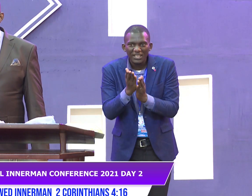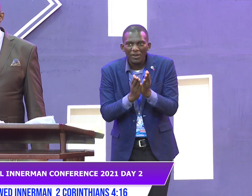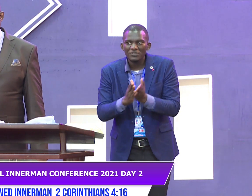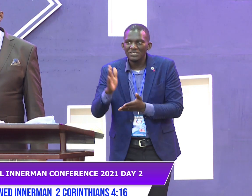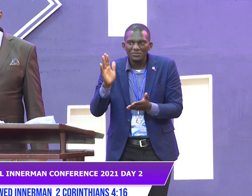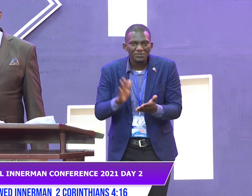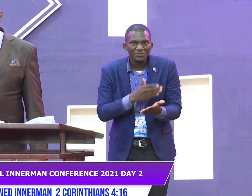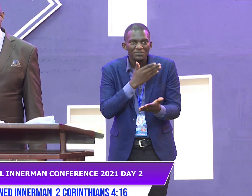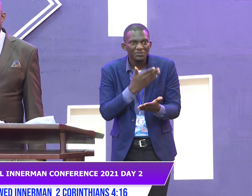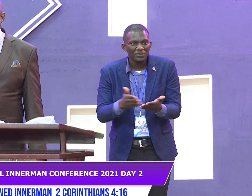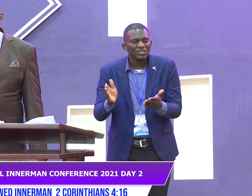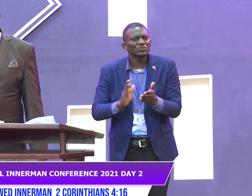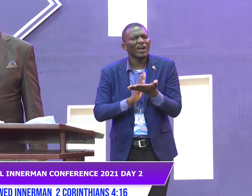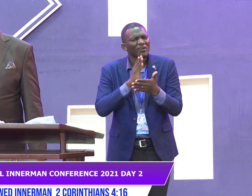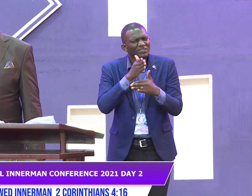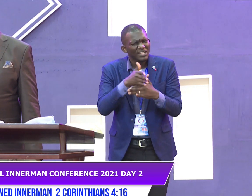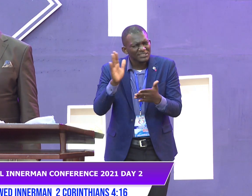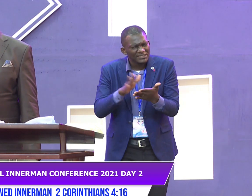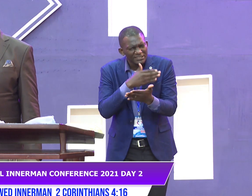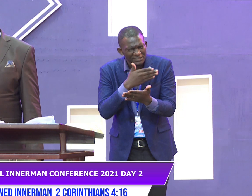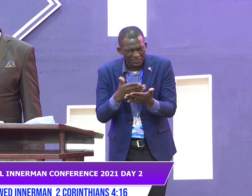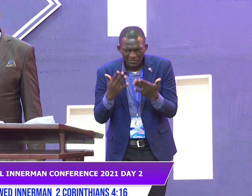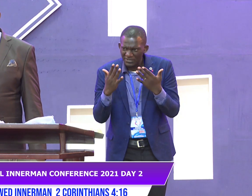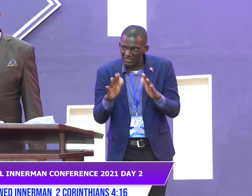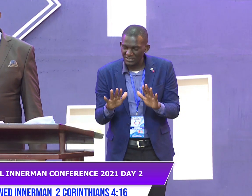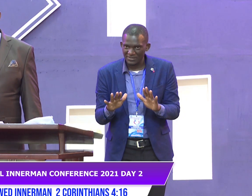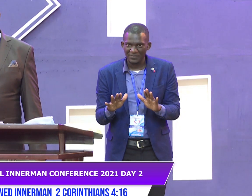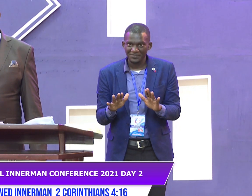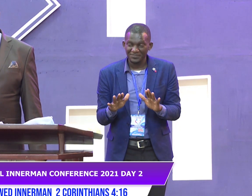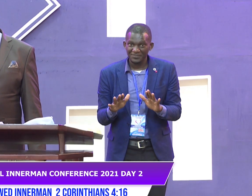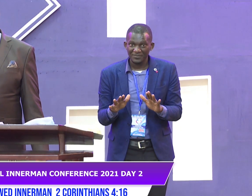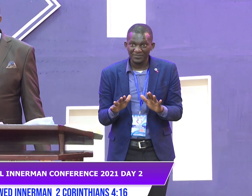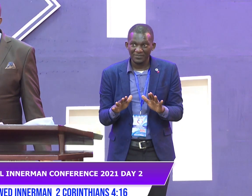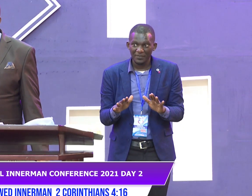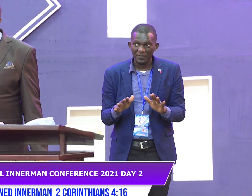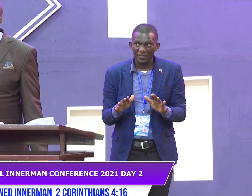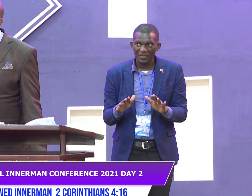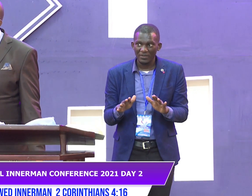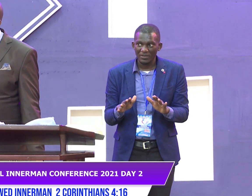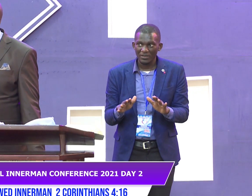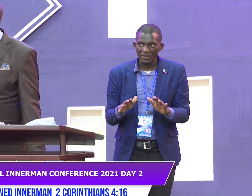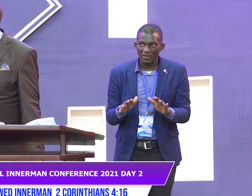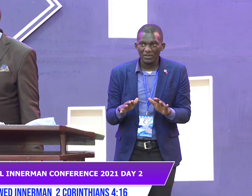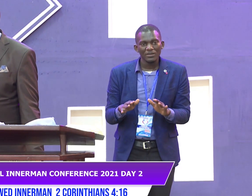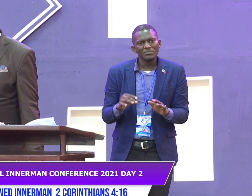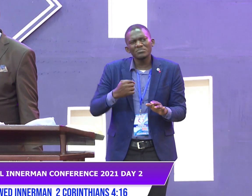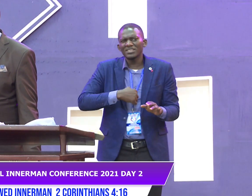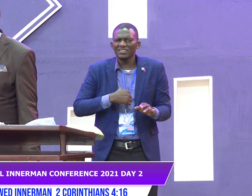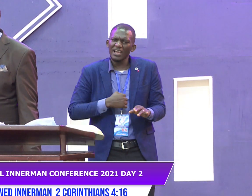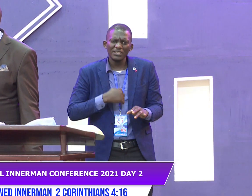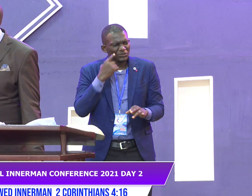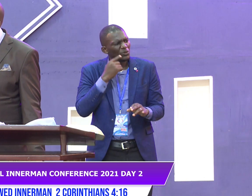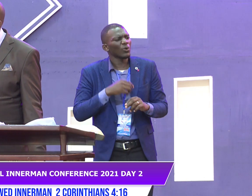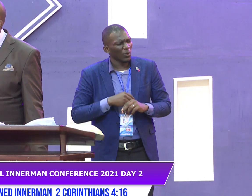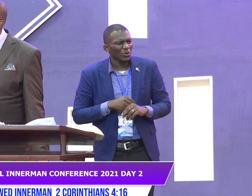us. Kakati bwamala okutuweereza. After ministering to us. Wange nalabange yali ayimbye obulungi.